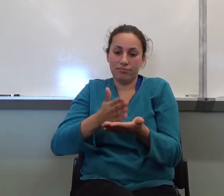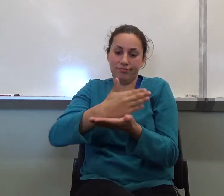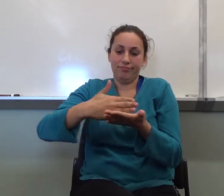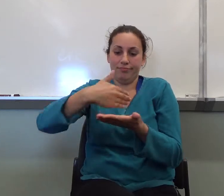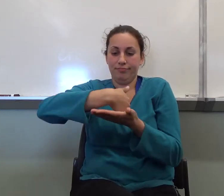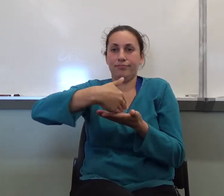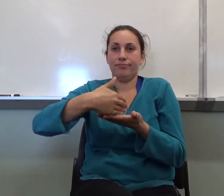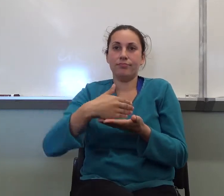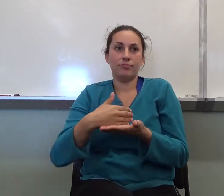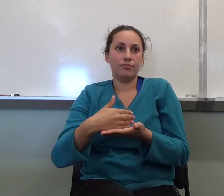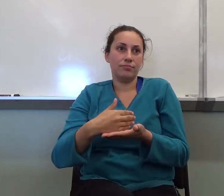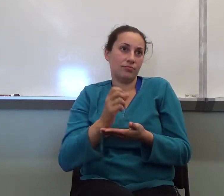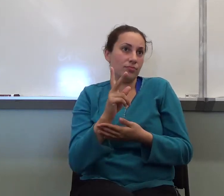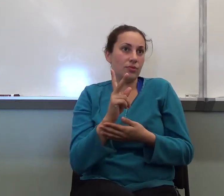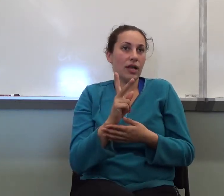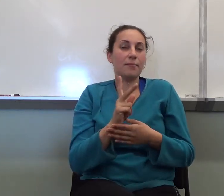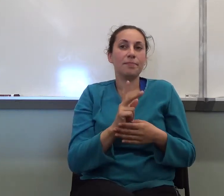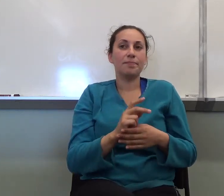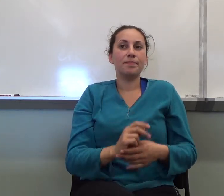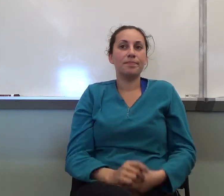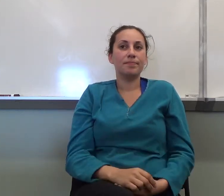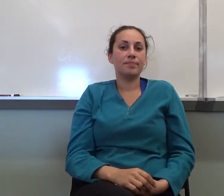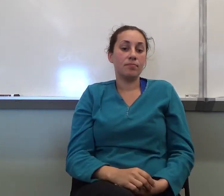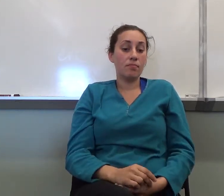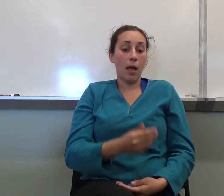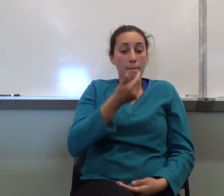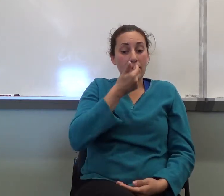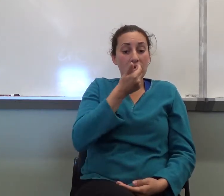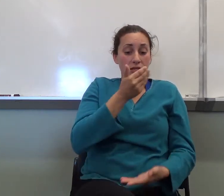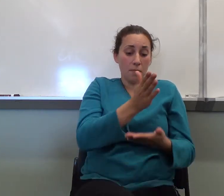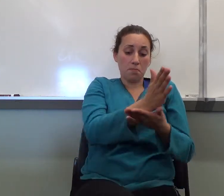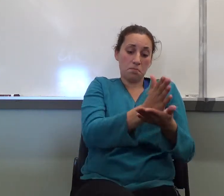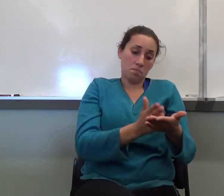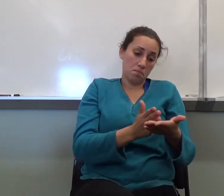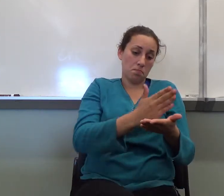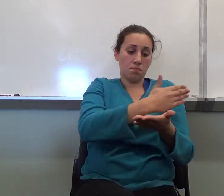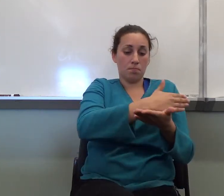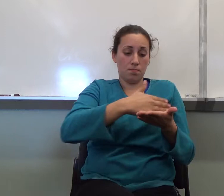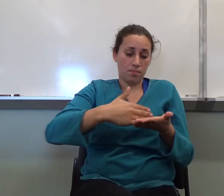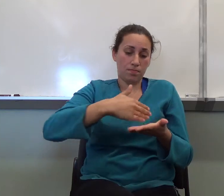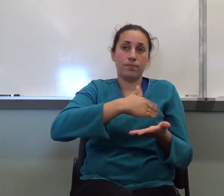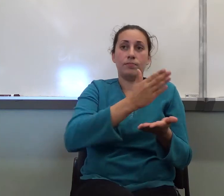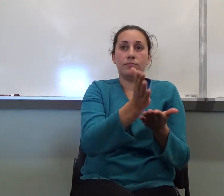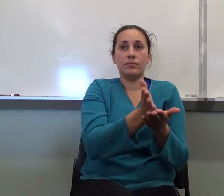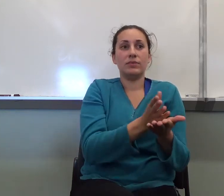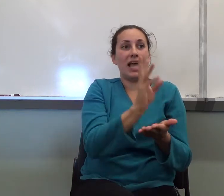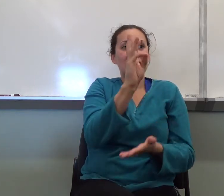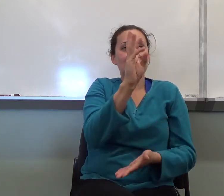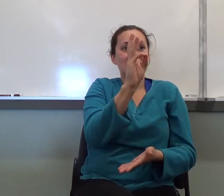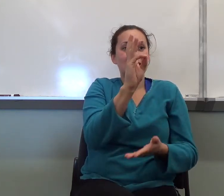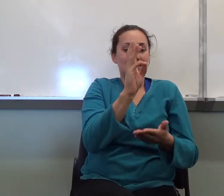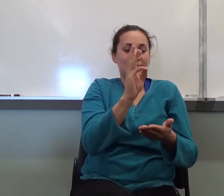okay, you can take a pizza pie, divide it into 6 equal-sized pieces, which means the whole